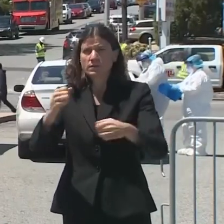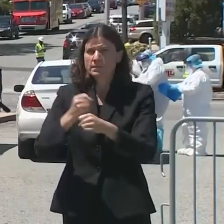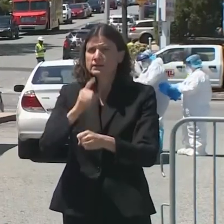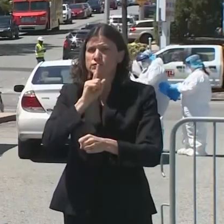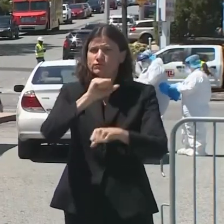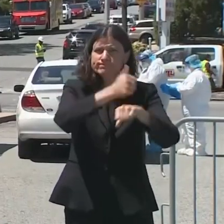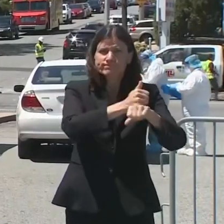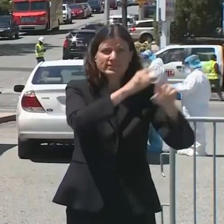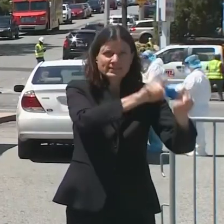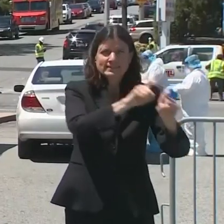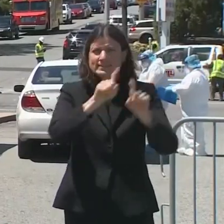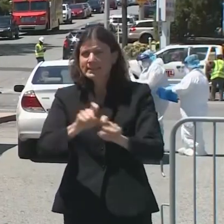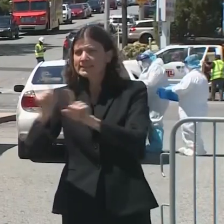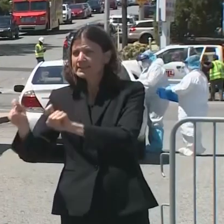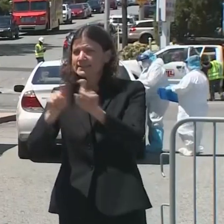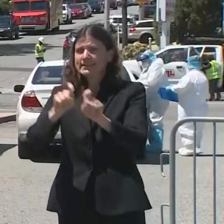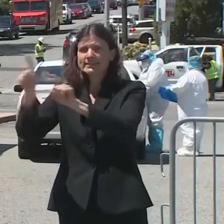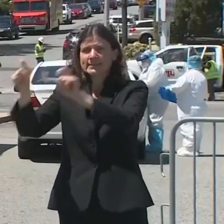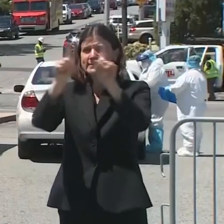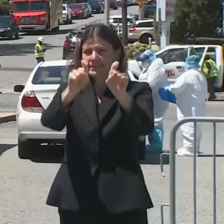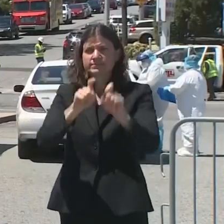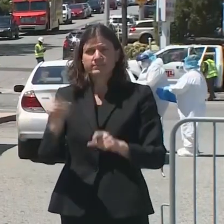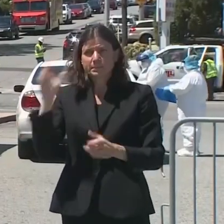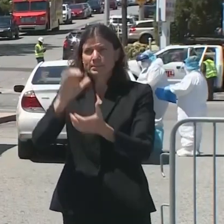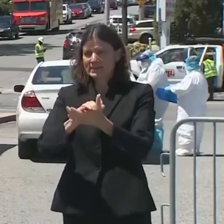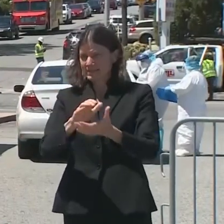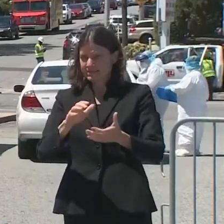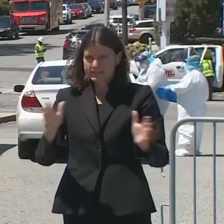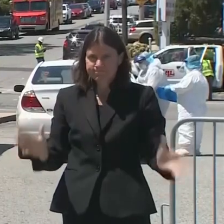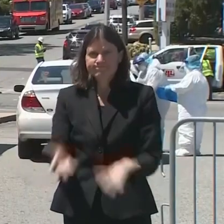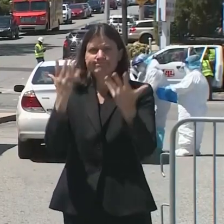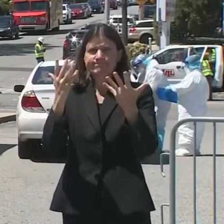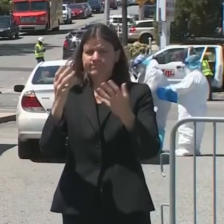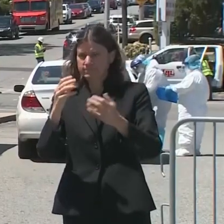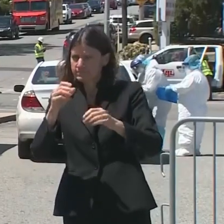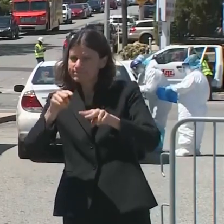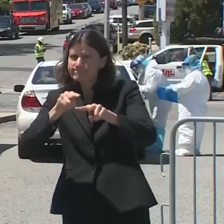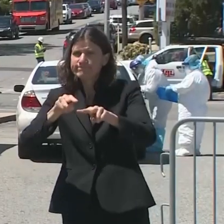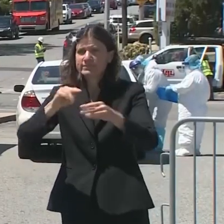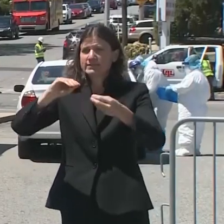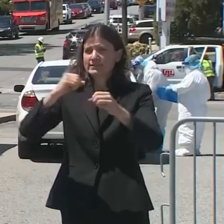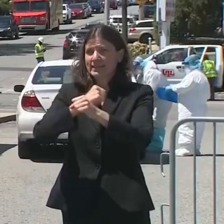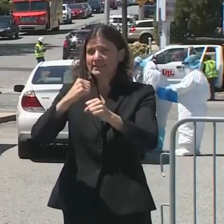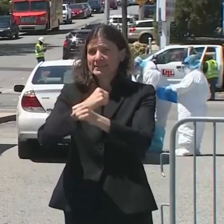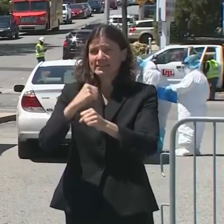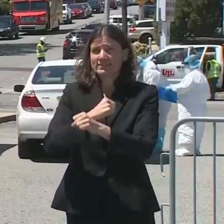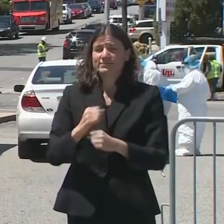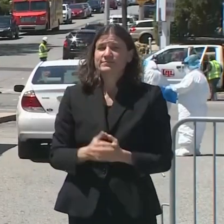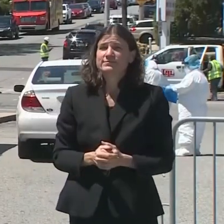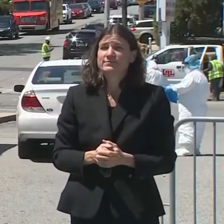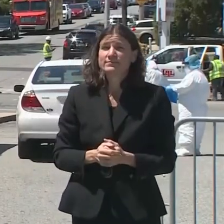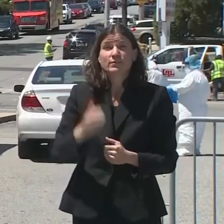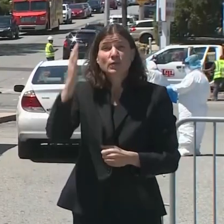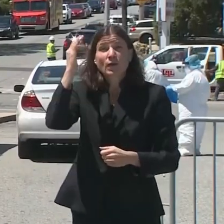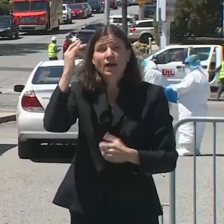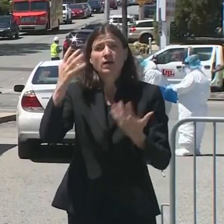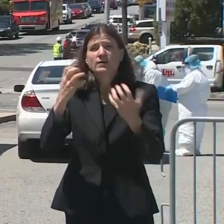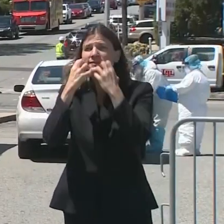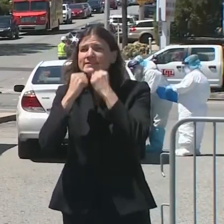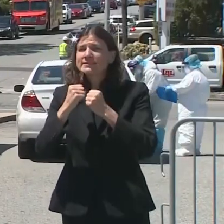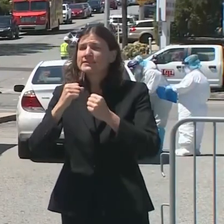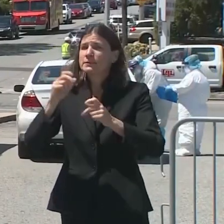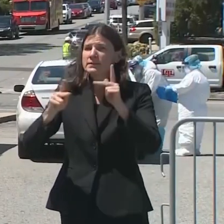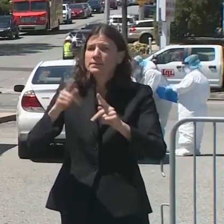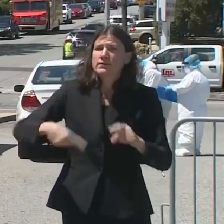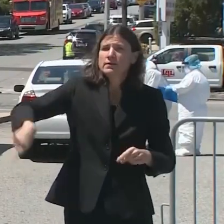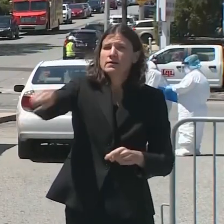those tests to continue to grow our response when it comes to testing, because that is in many respects one of the most important ways for us